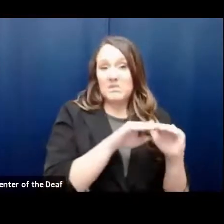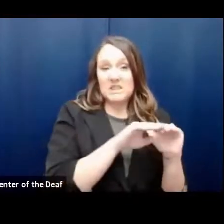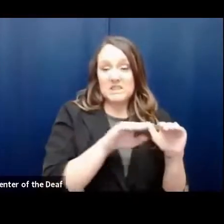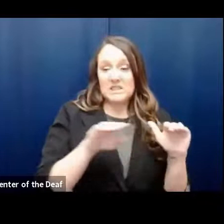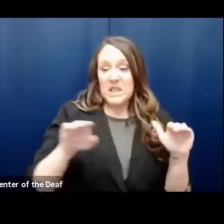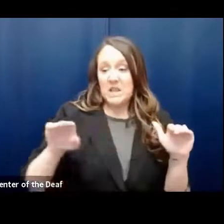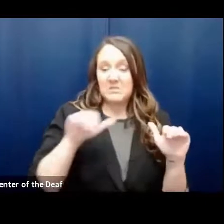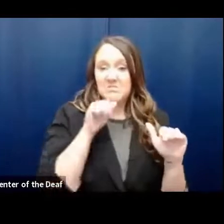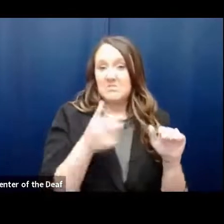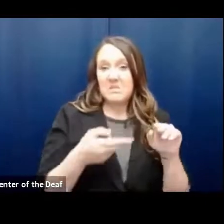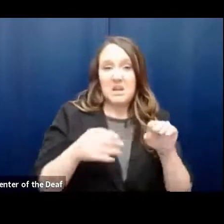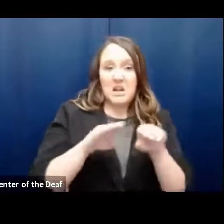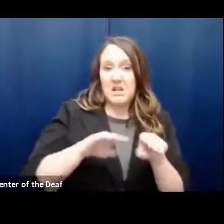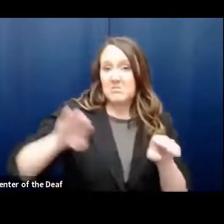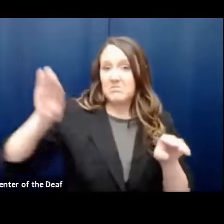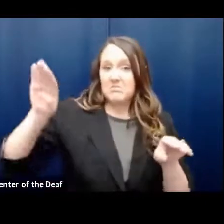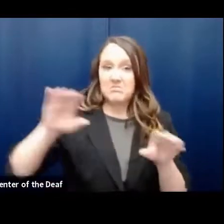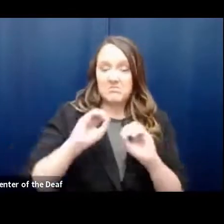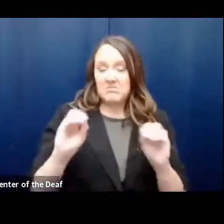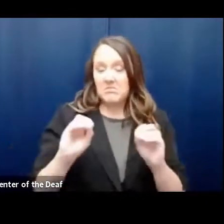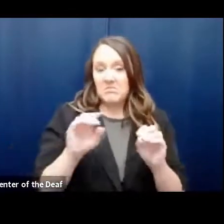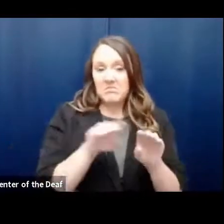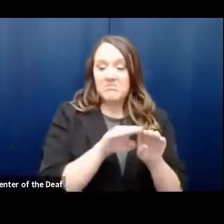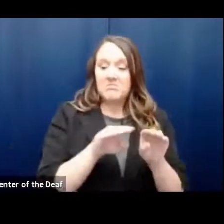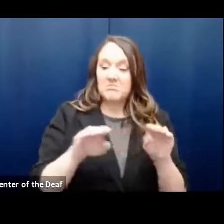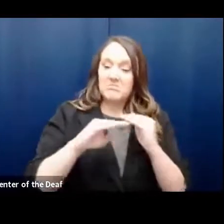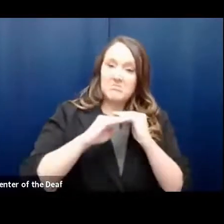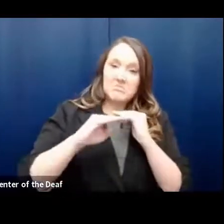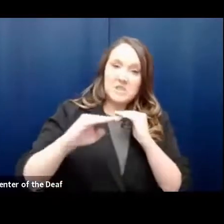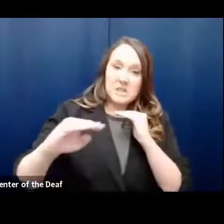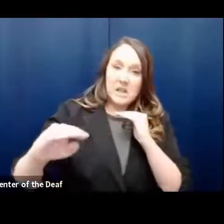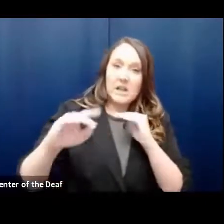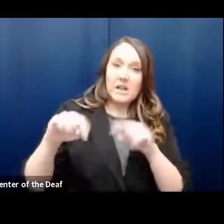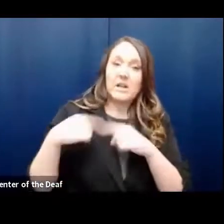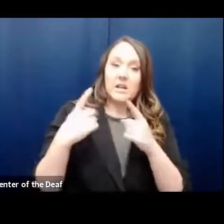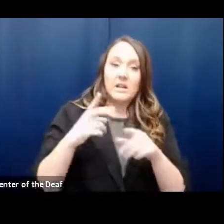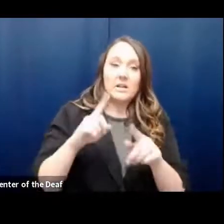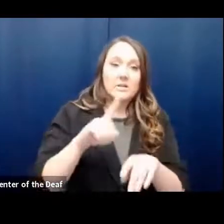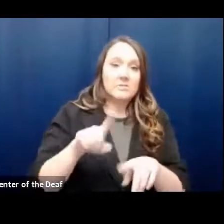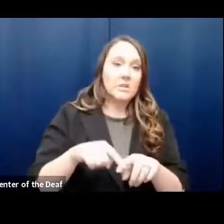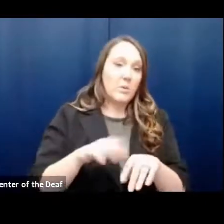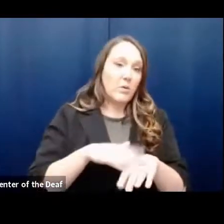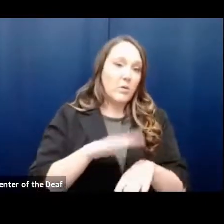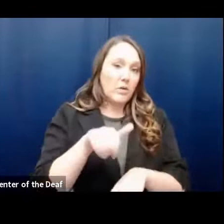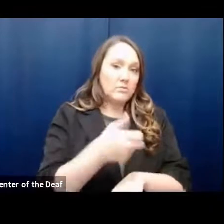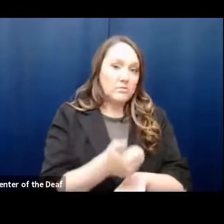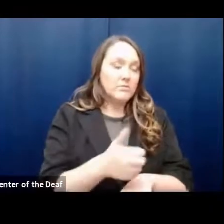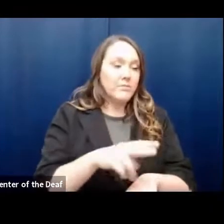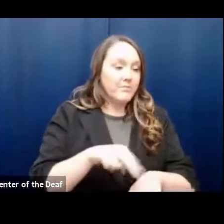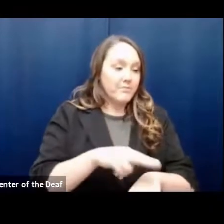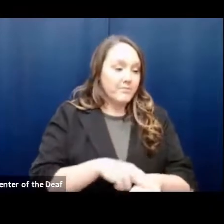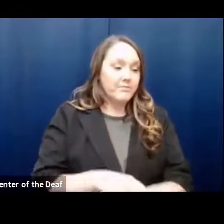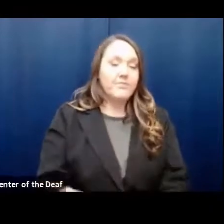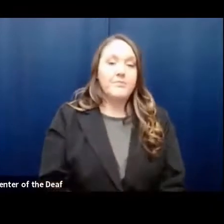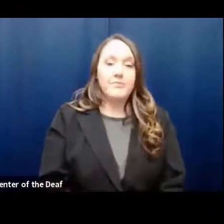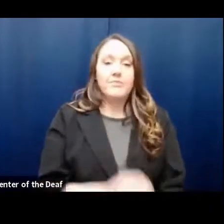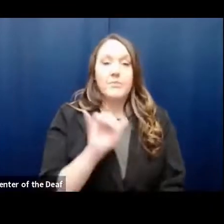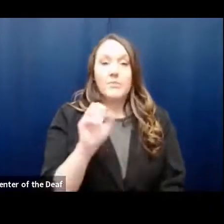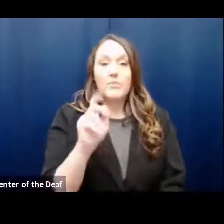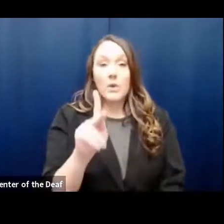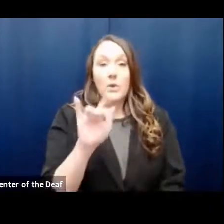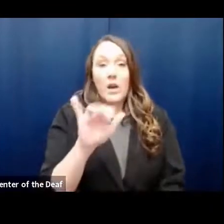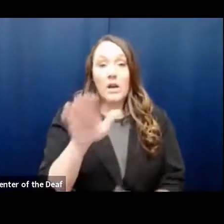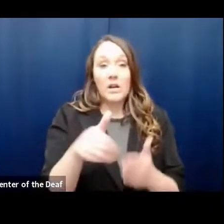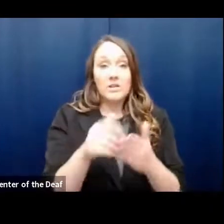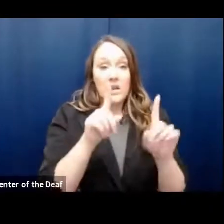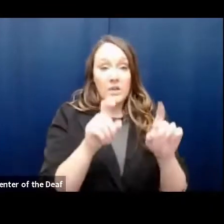increased. It stayed pretty steady over time based on the national and data. All right, and that's all the questions today.